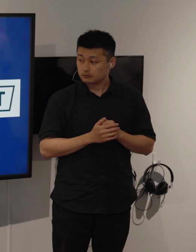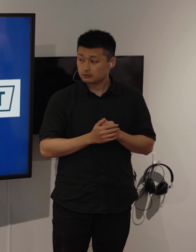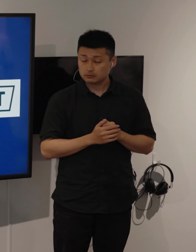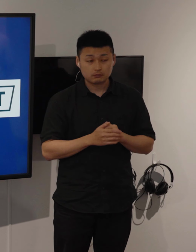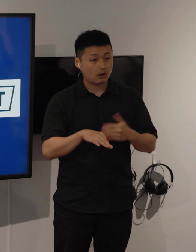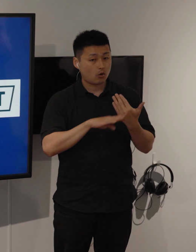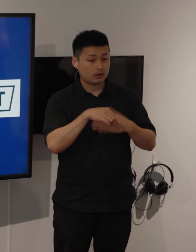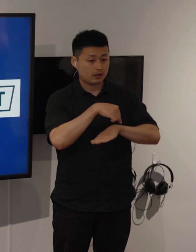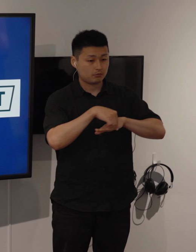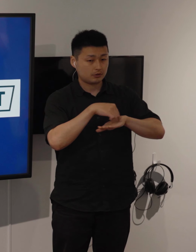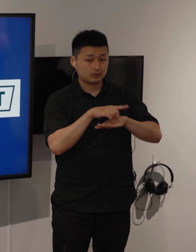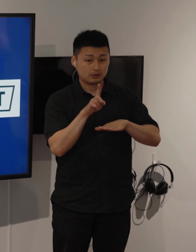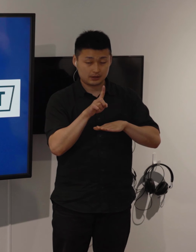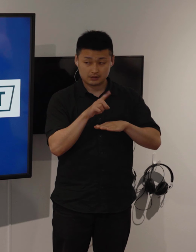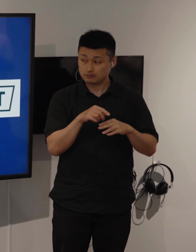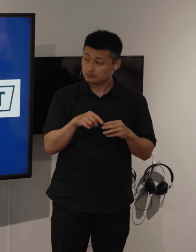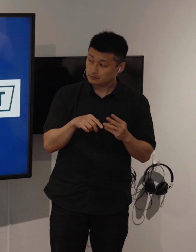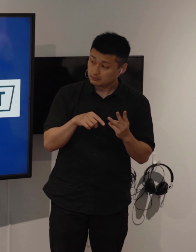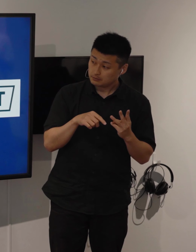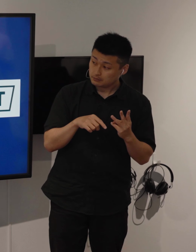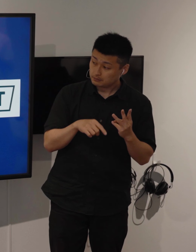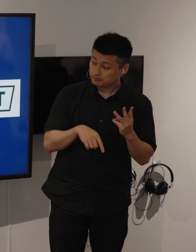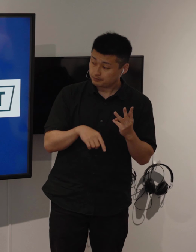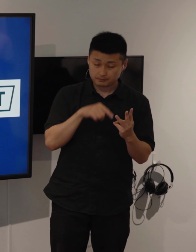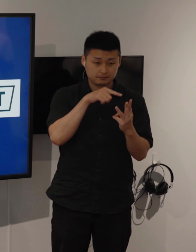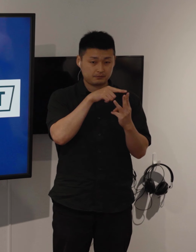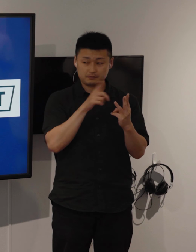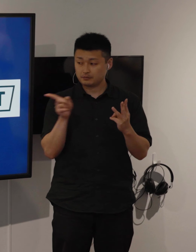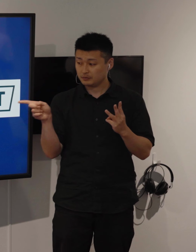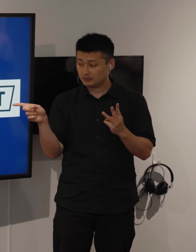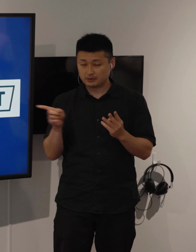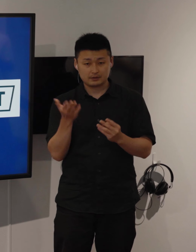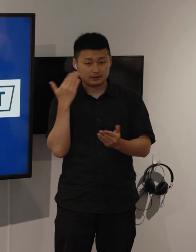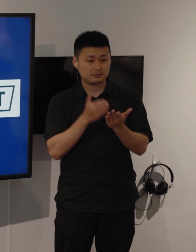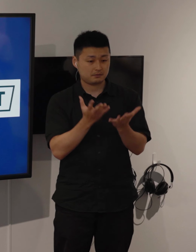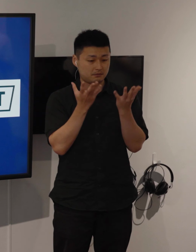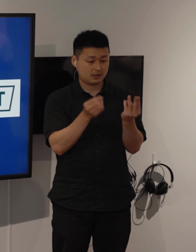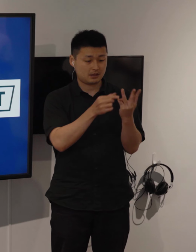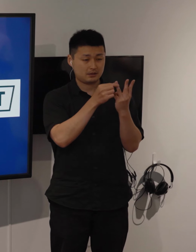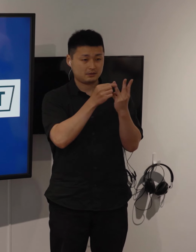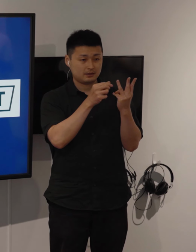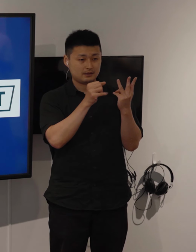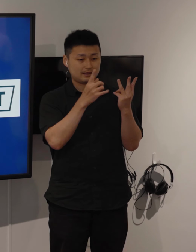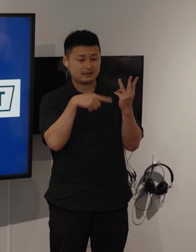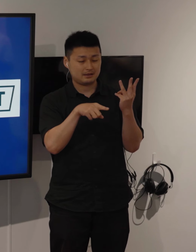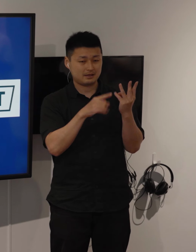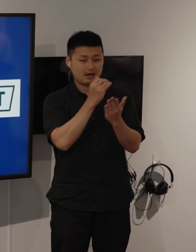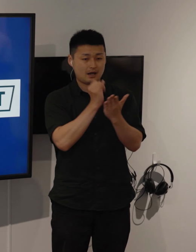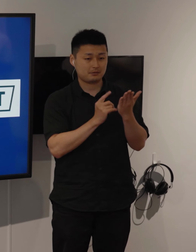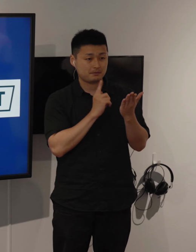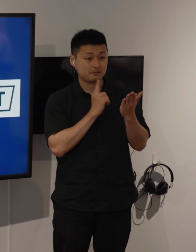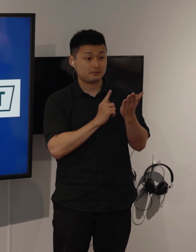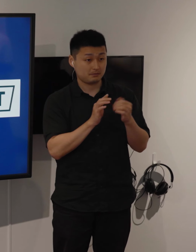Shift, but Signs of Art is a project that it's co-led by deaf people, and we got some funding in